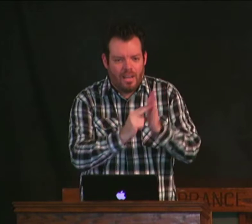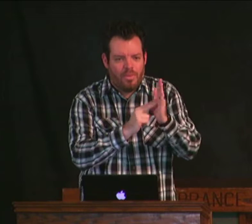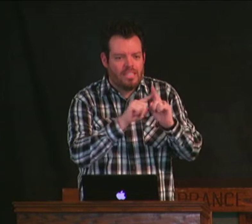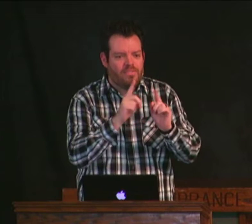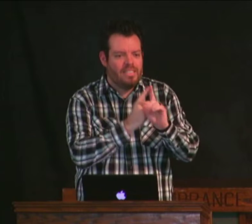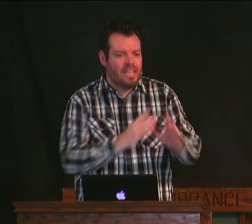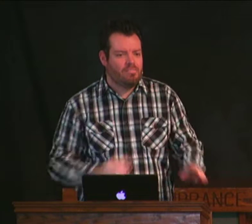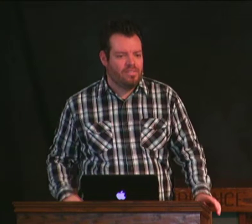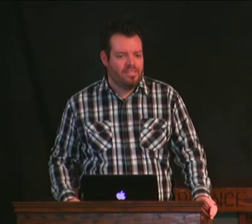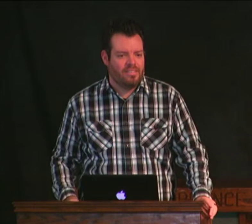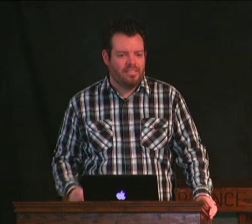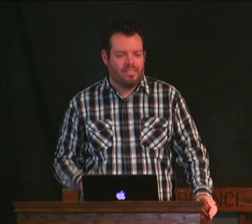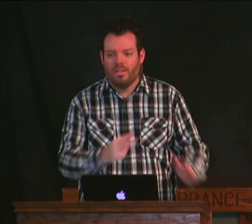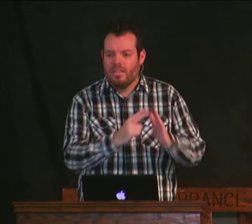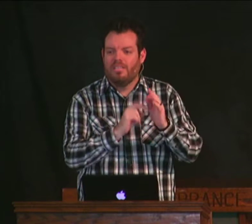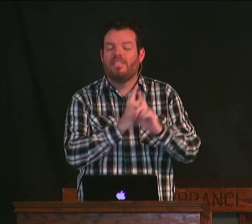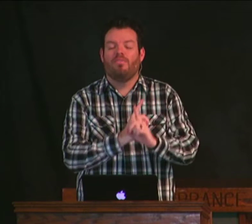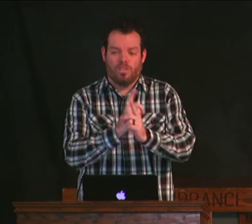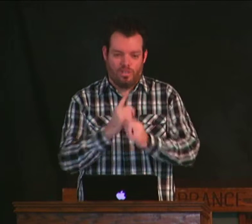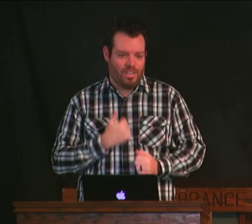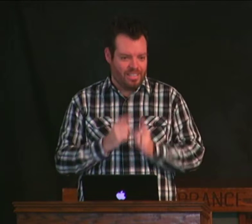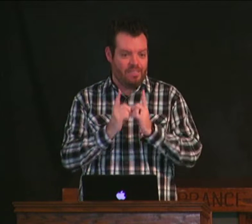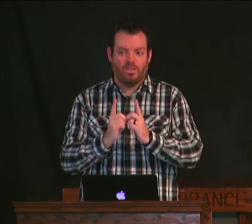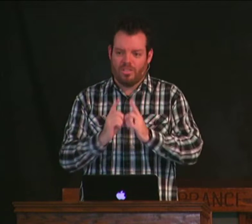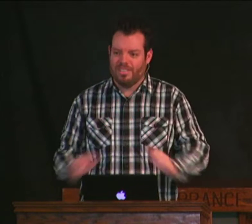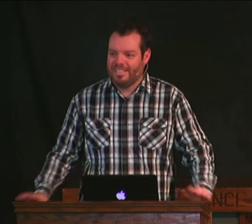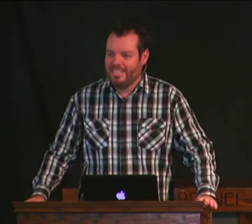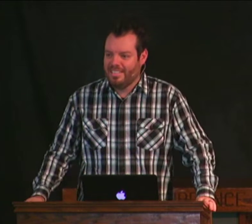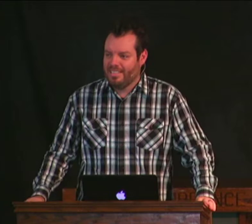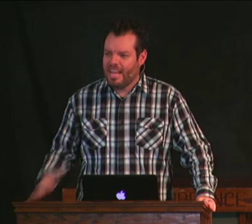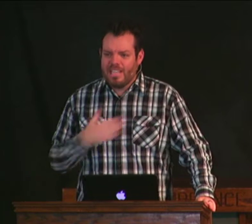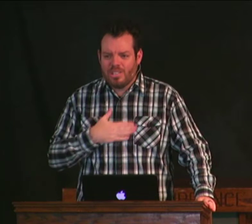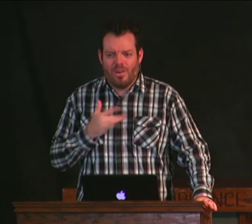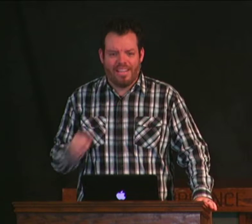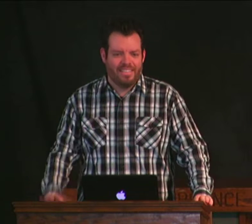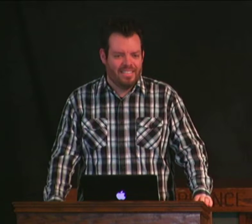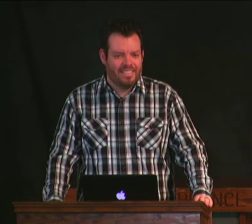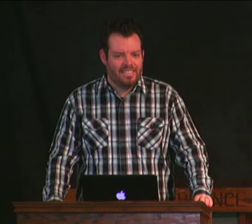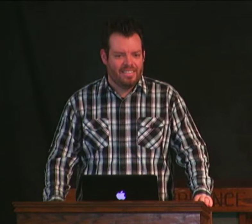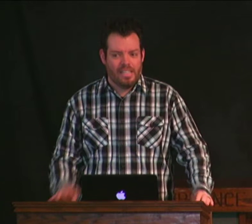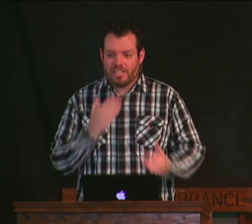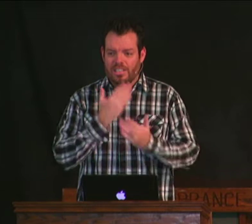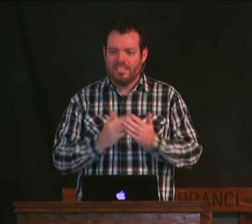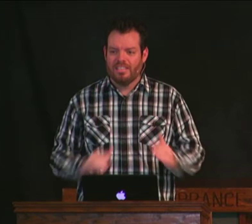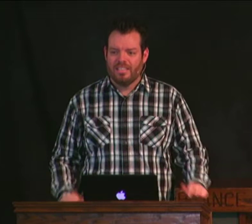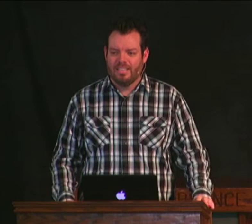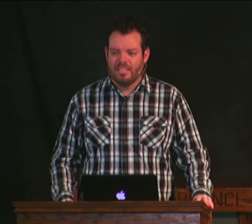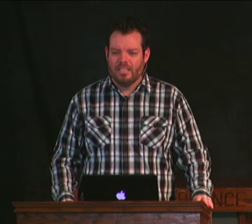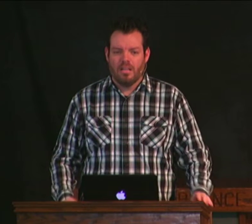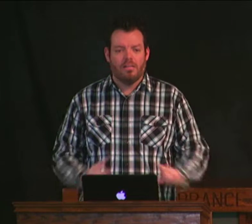read different disciples. Different devotionals, right? Devotionals. I enjoy it. It's good.